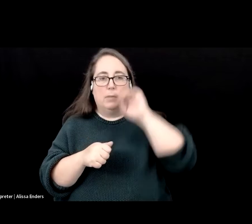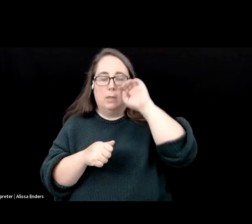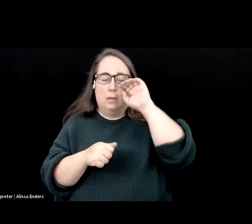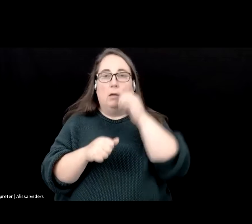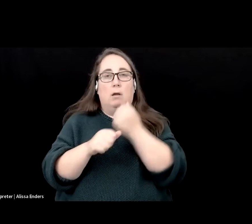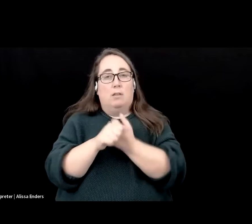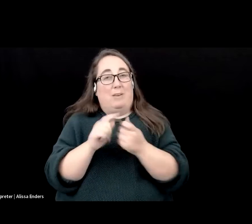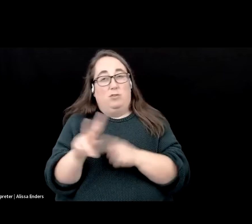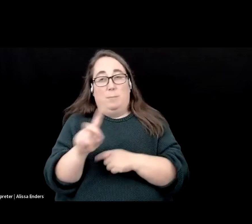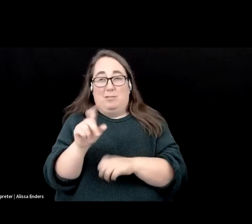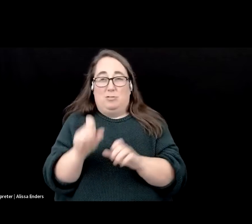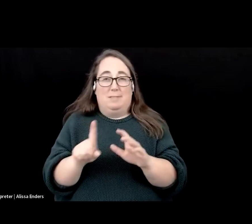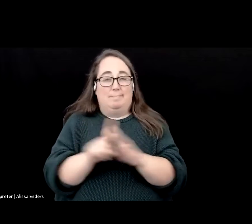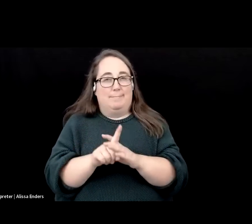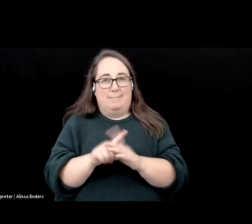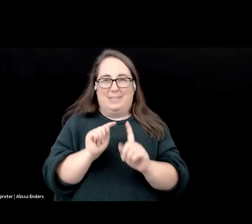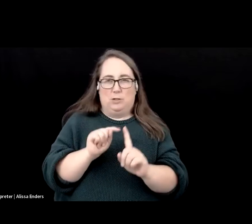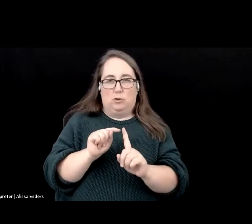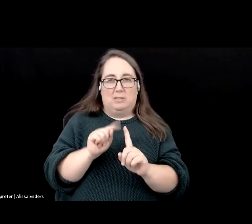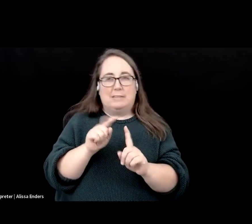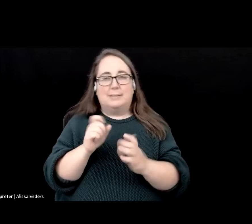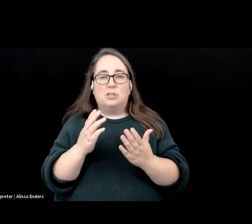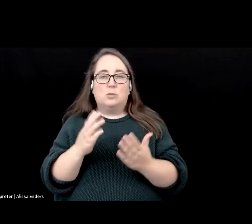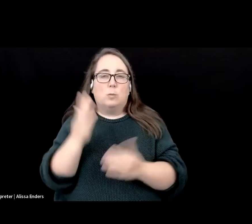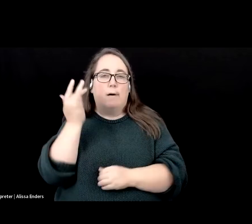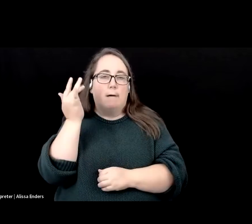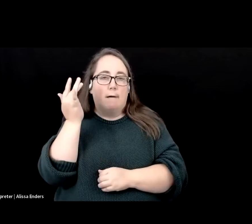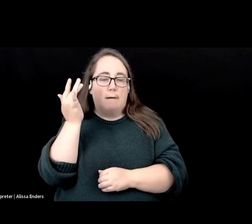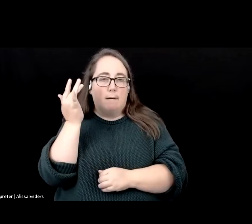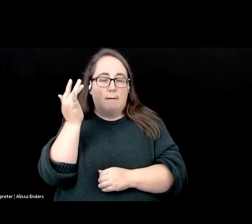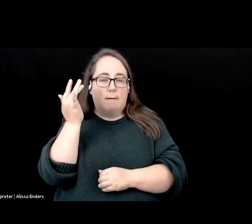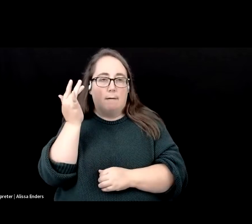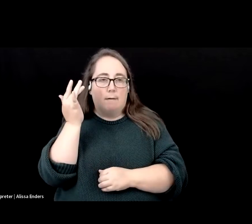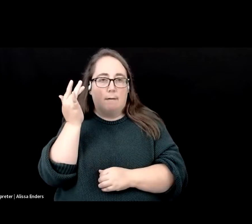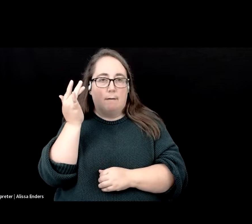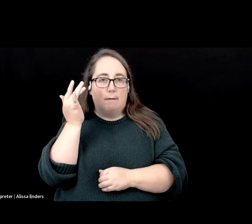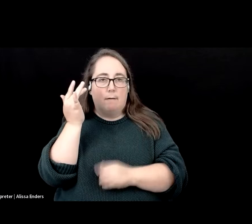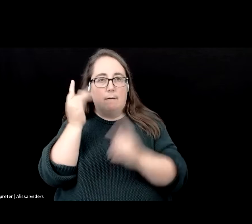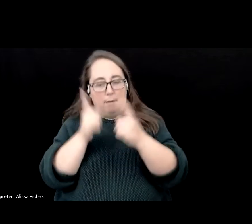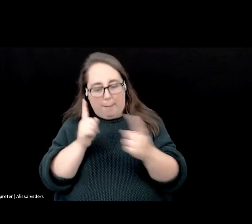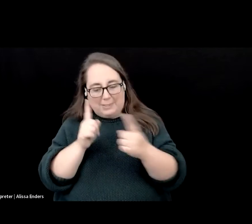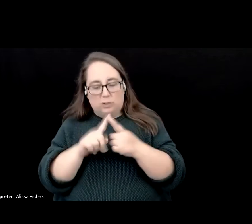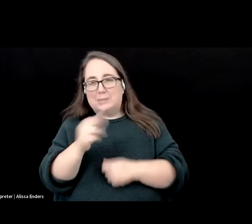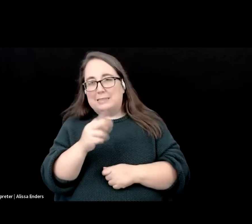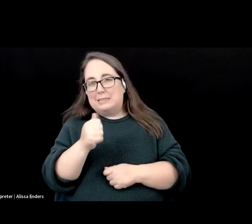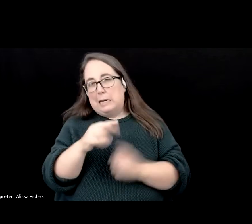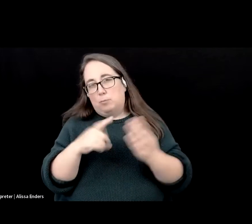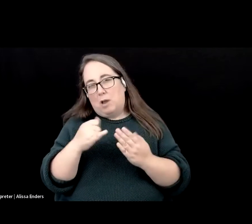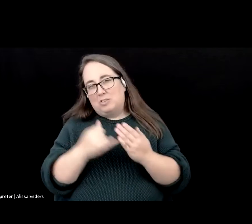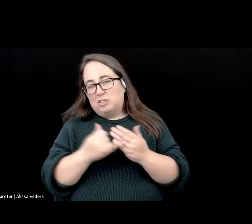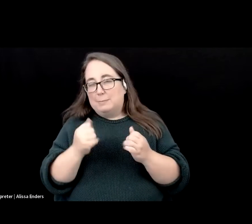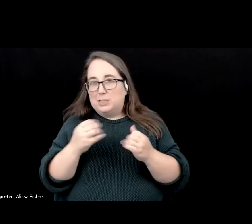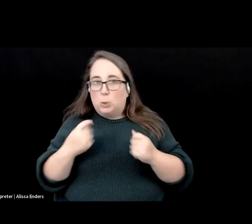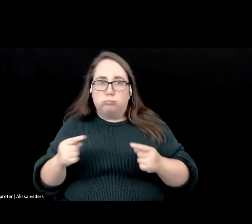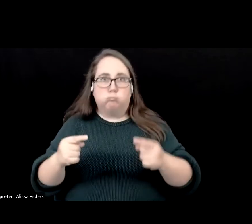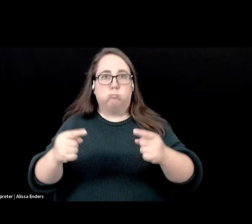comes, and this, in fact, suggests why these oppositions to the 1619 project have been so heated and